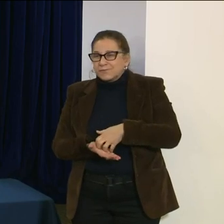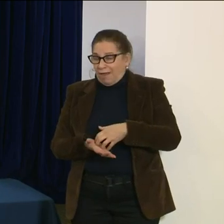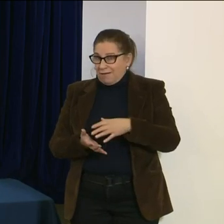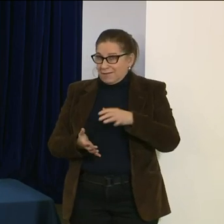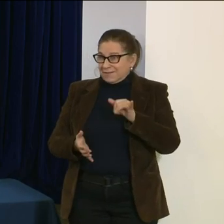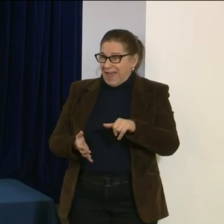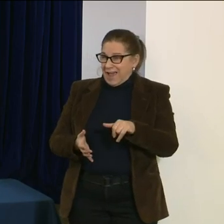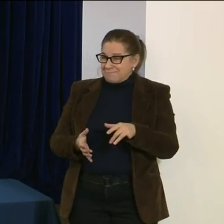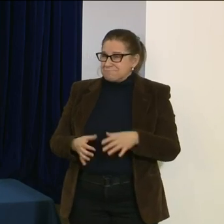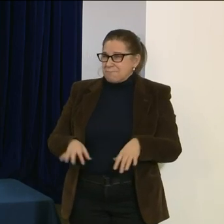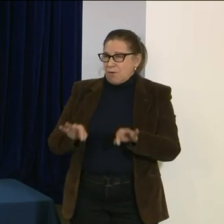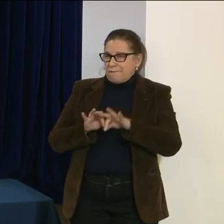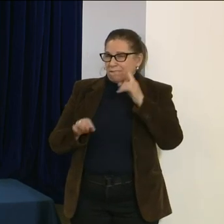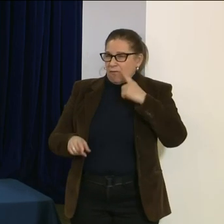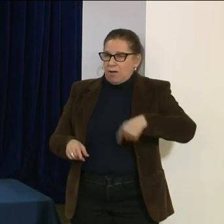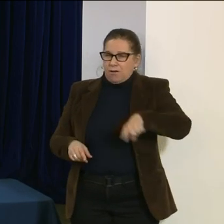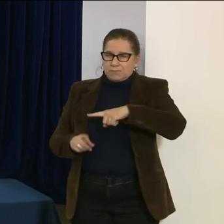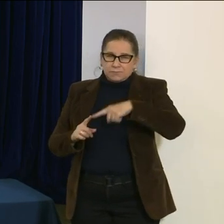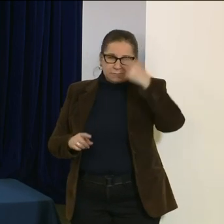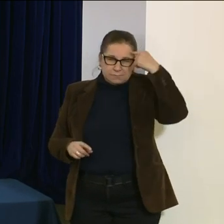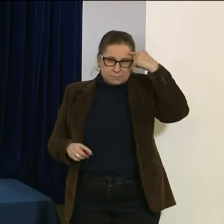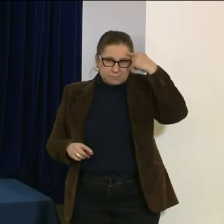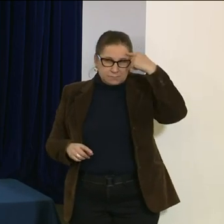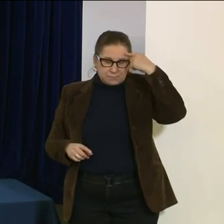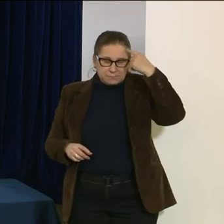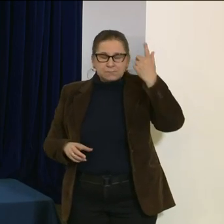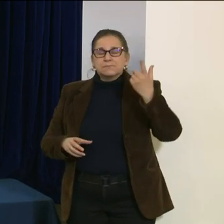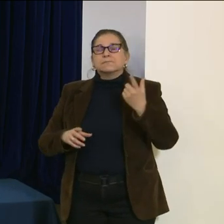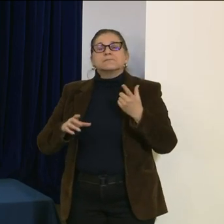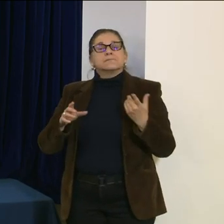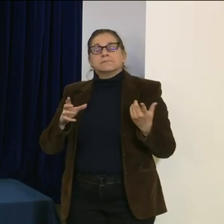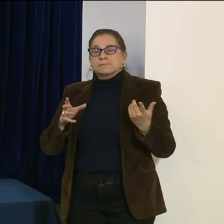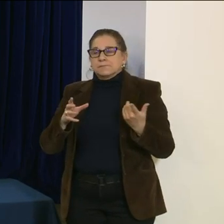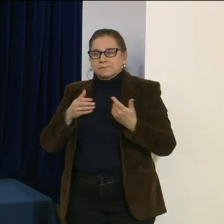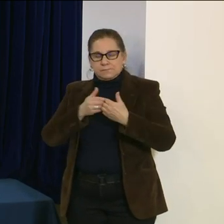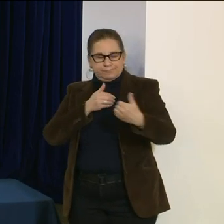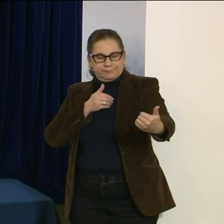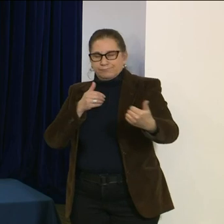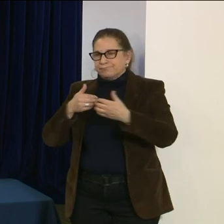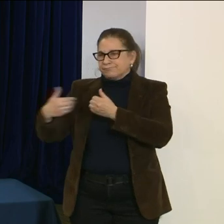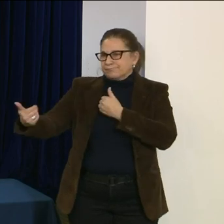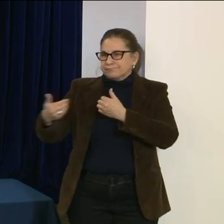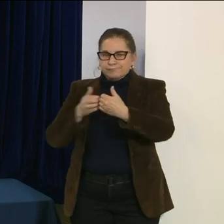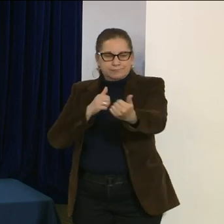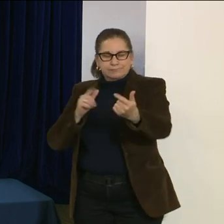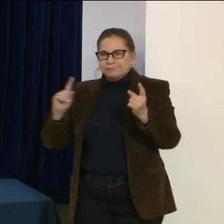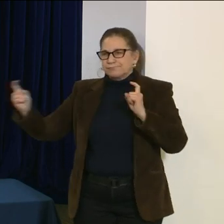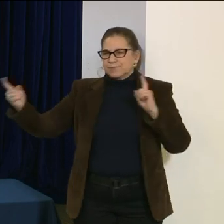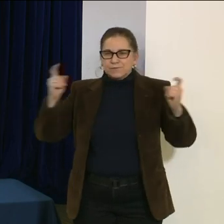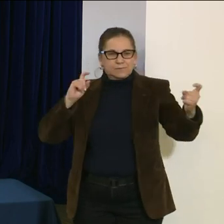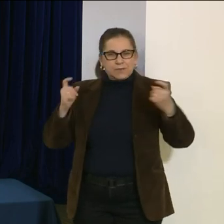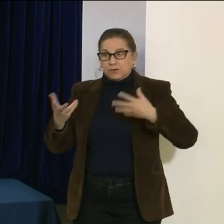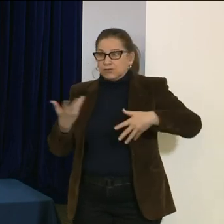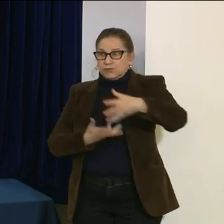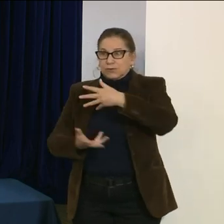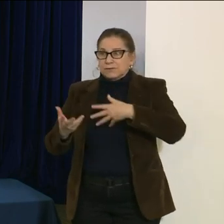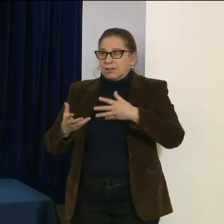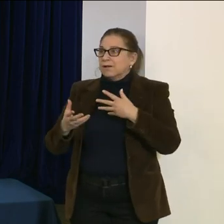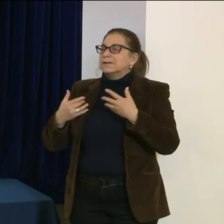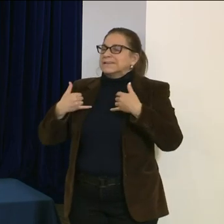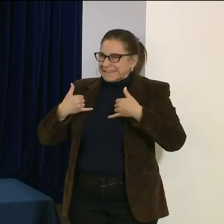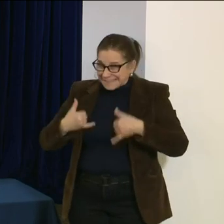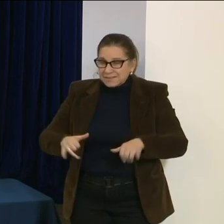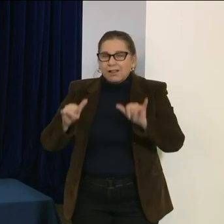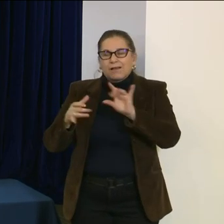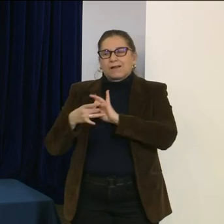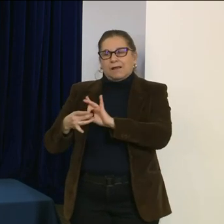distancing, that we also think about ways to remain connected We take very seriously some of the things that